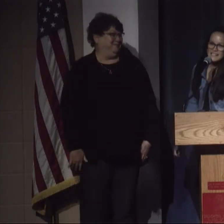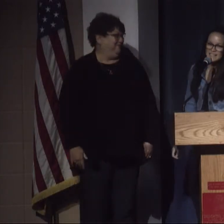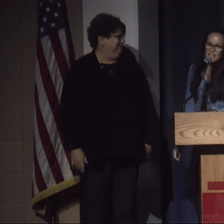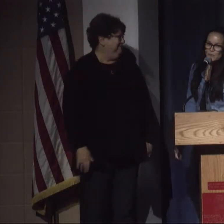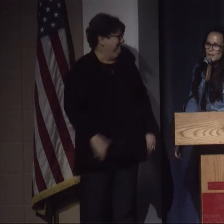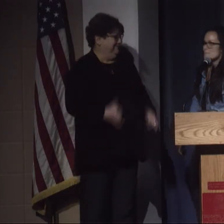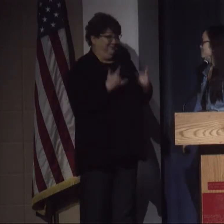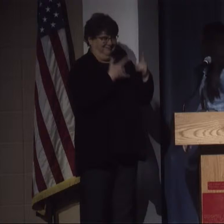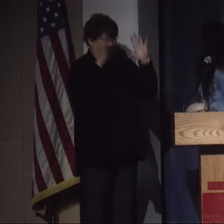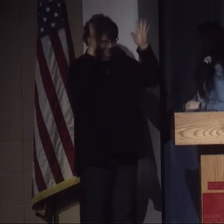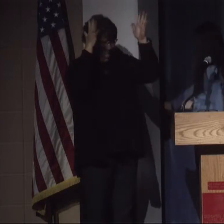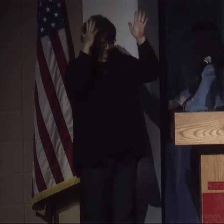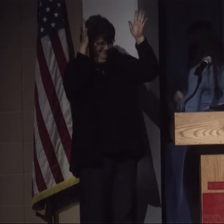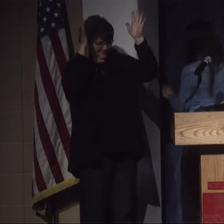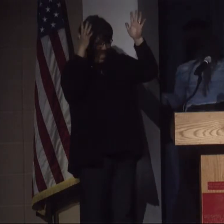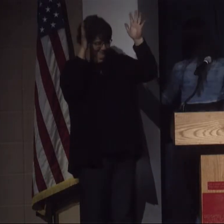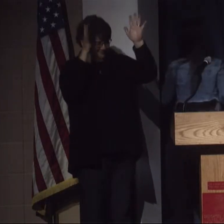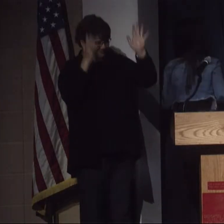All right, let's give it up for her.